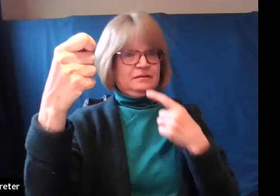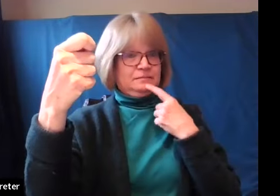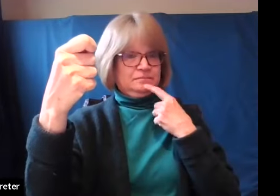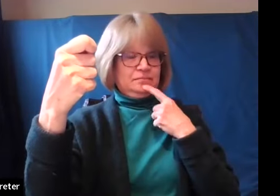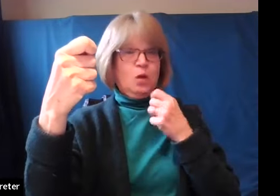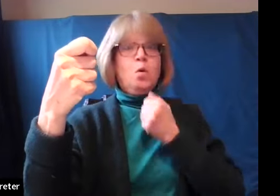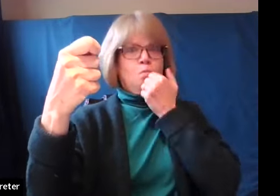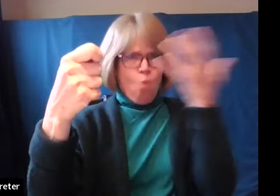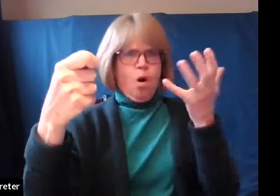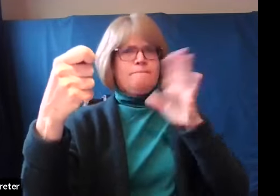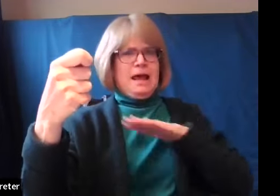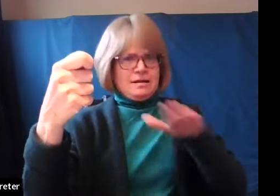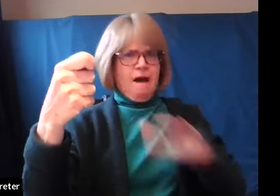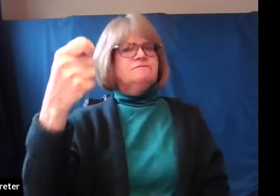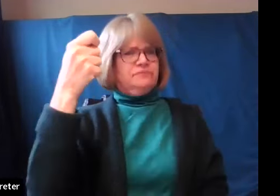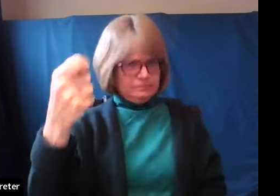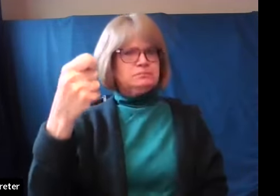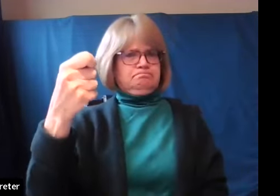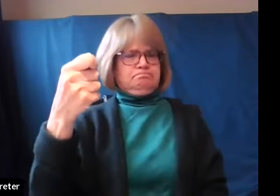emphasis, "Warm enough."